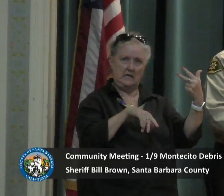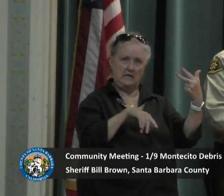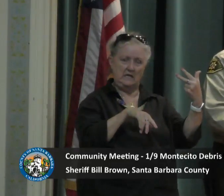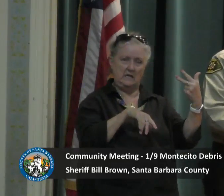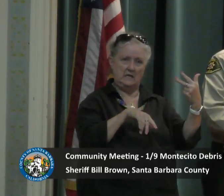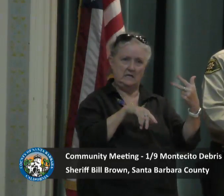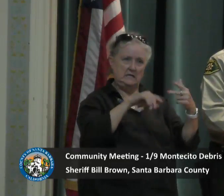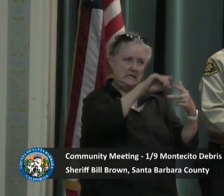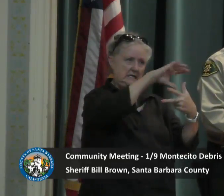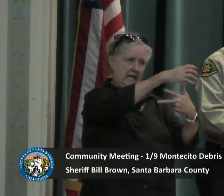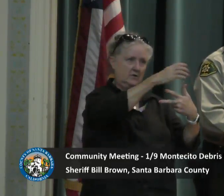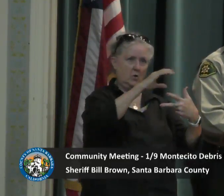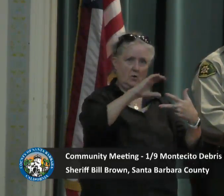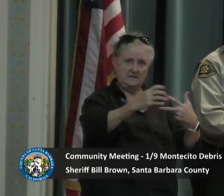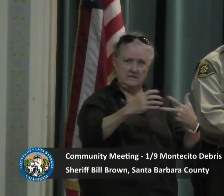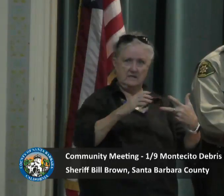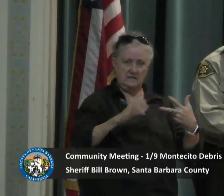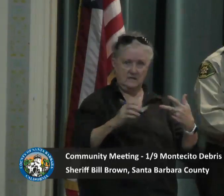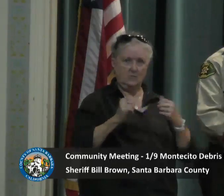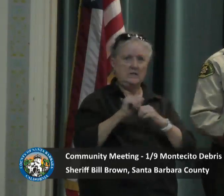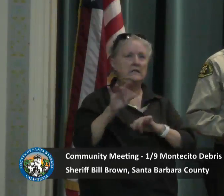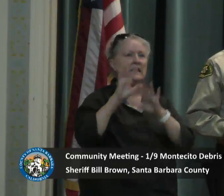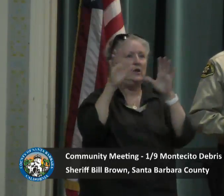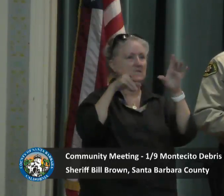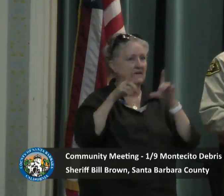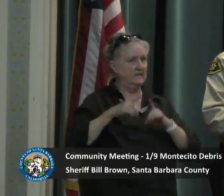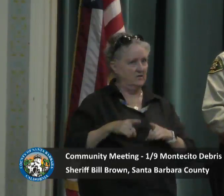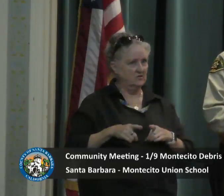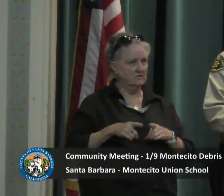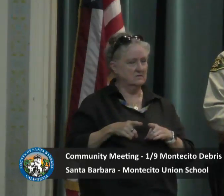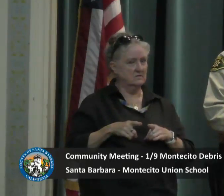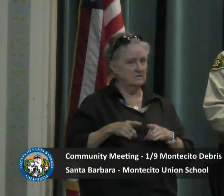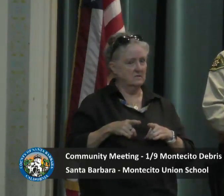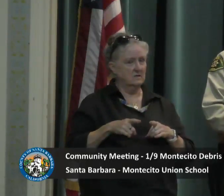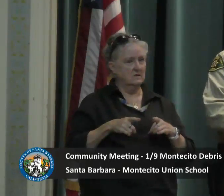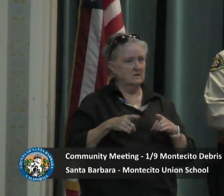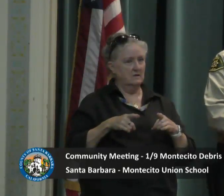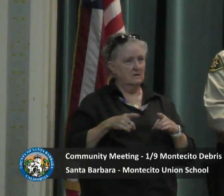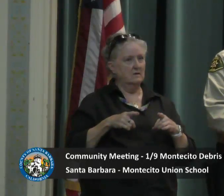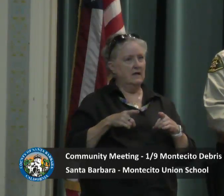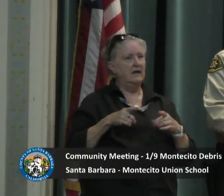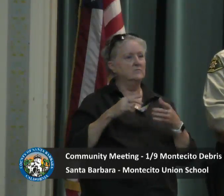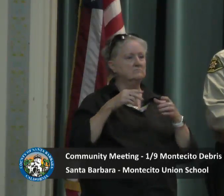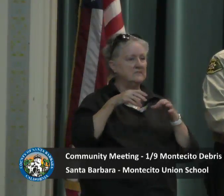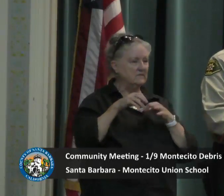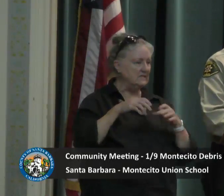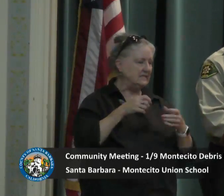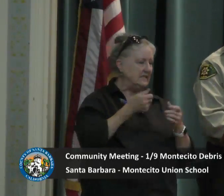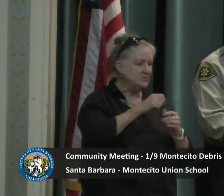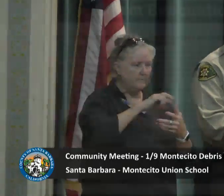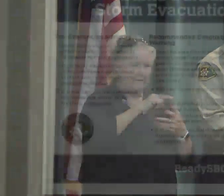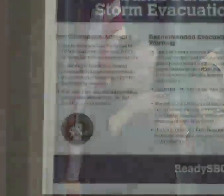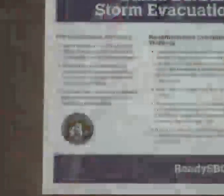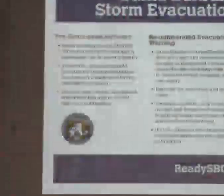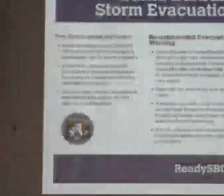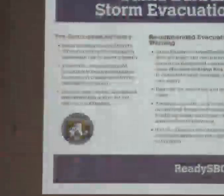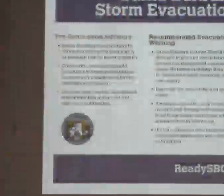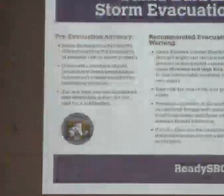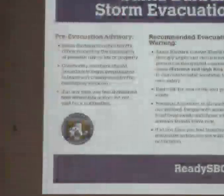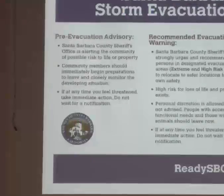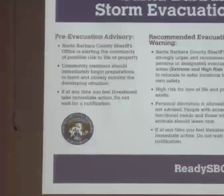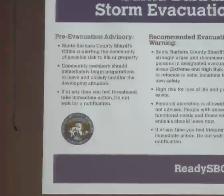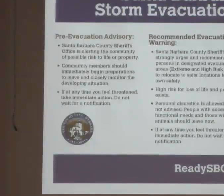evacuation categories with clear definition to what each one means and what course of action should be taken